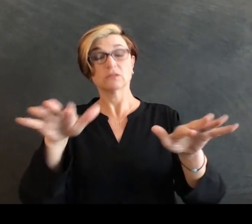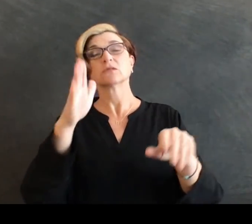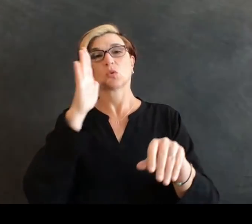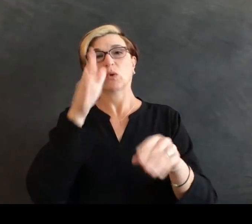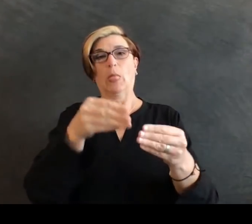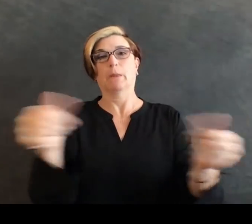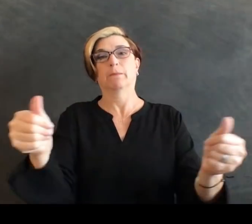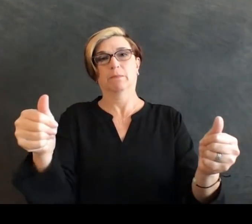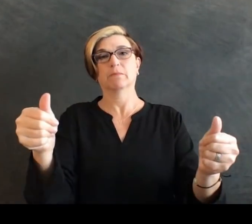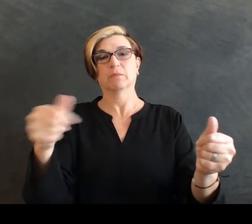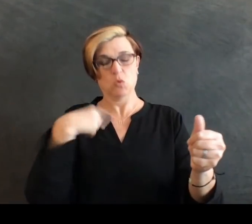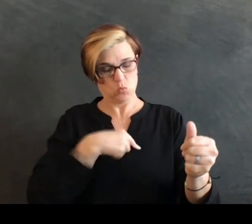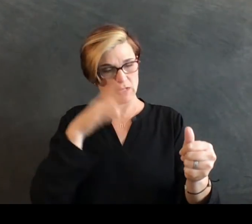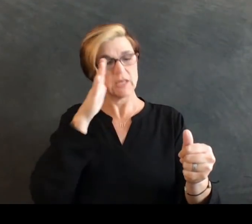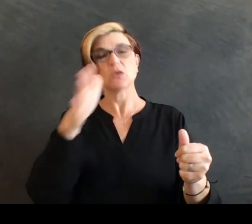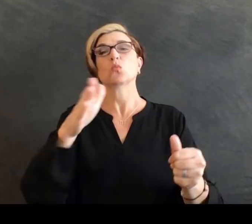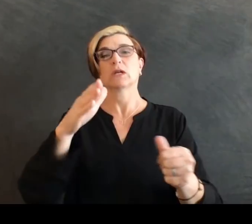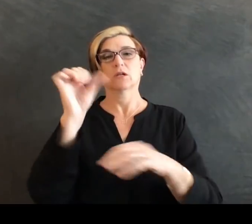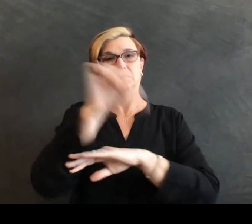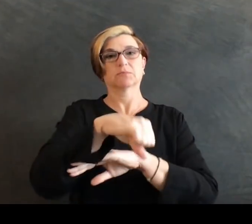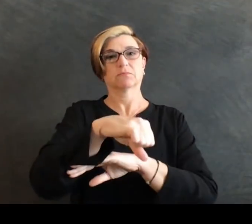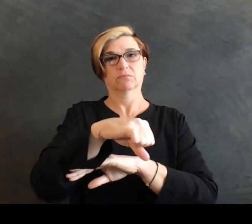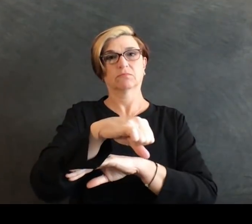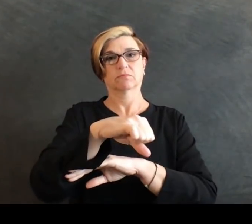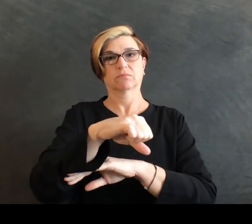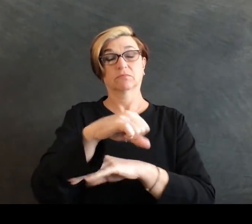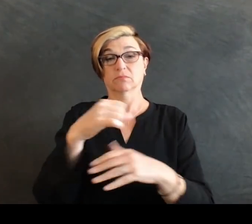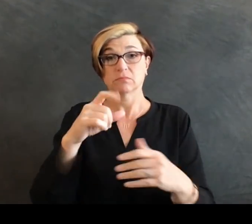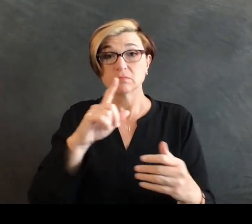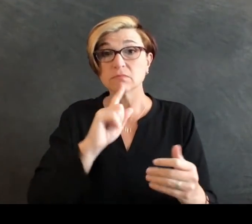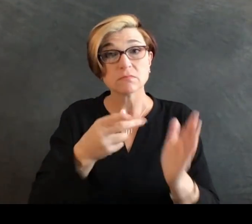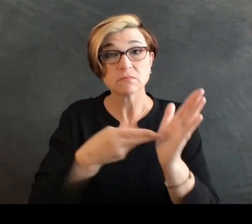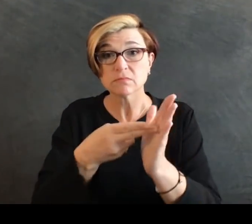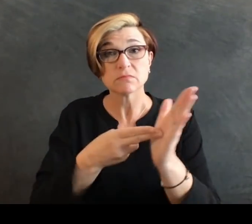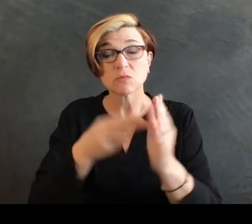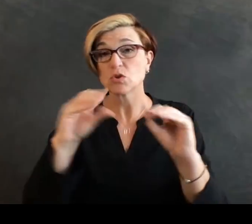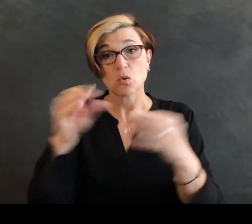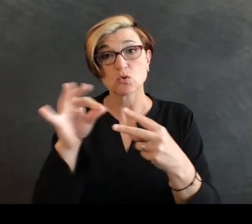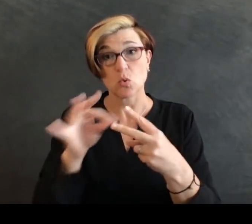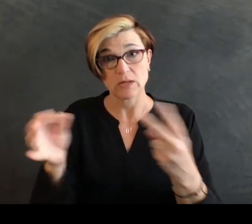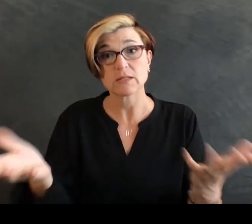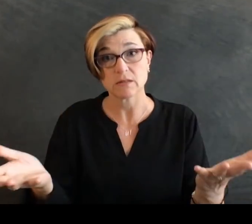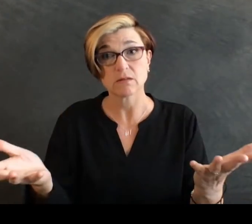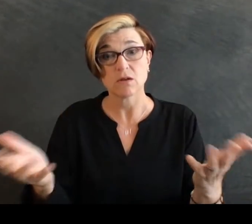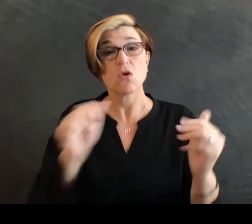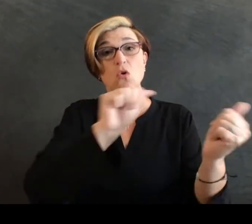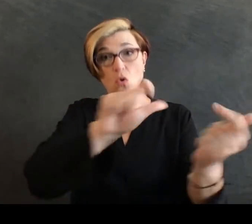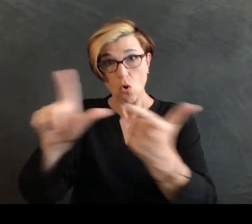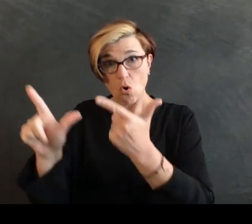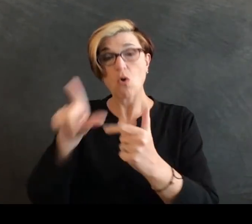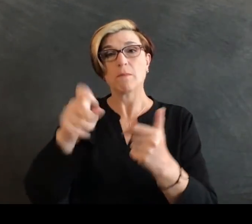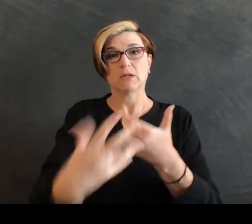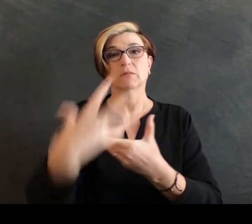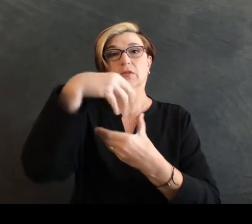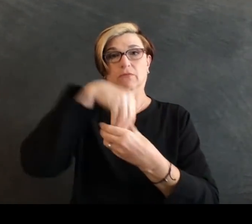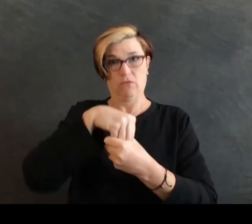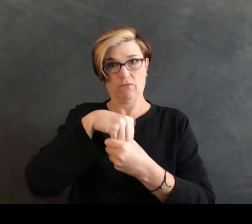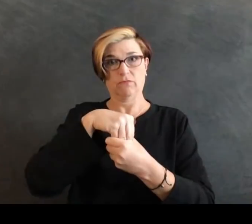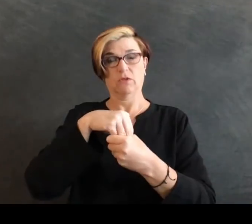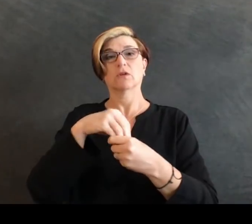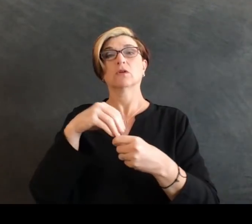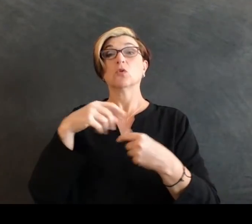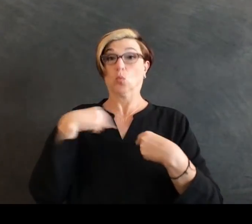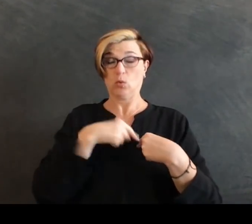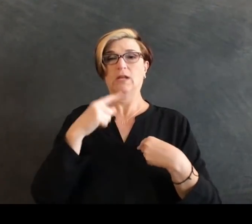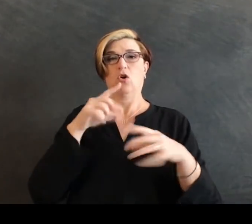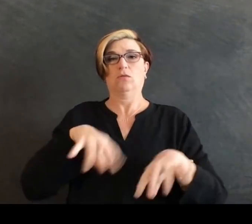other choice. Every one of us has a role to play in winning this war. Every citizen, family, and business can make the